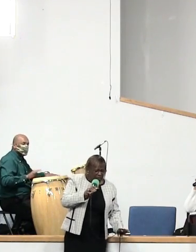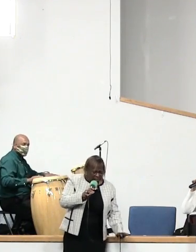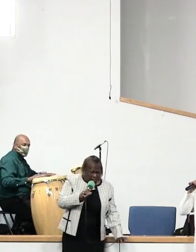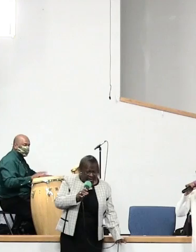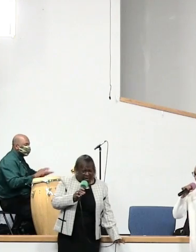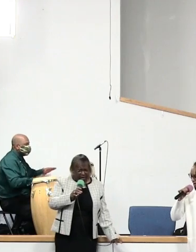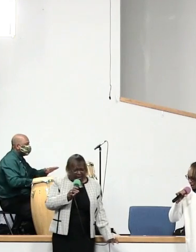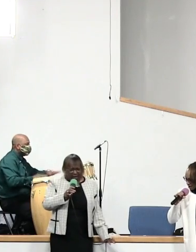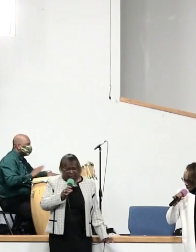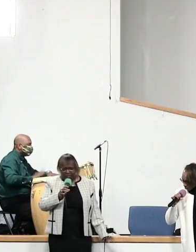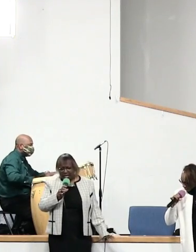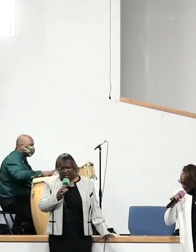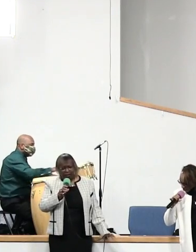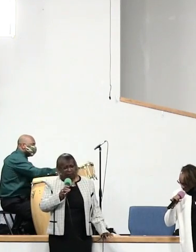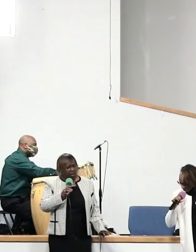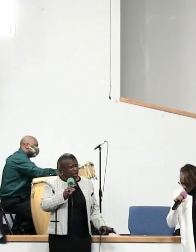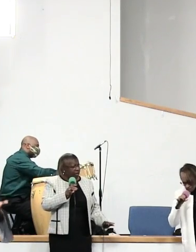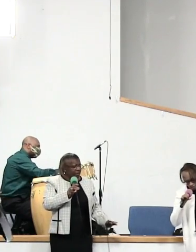to bow.